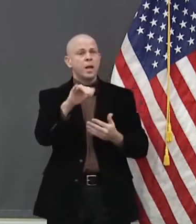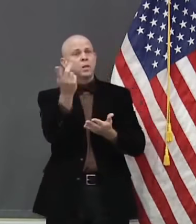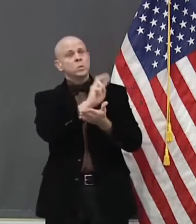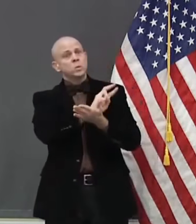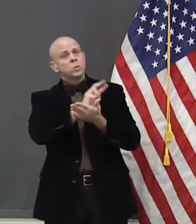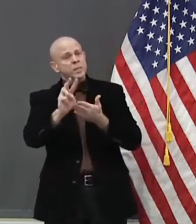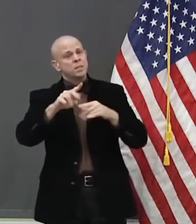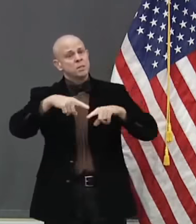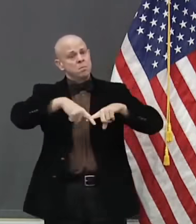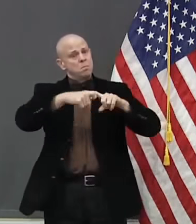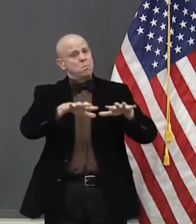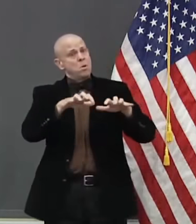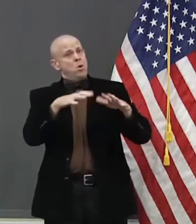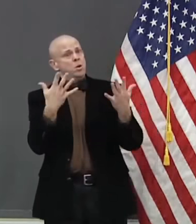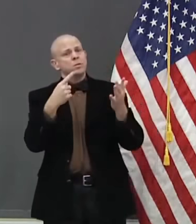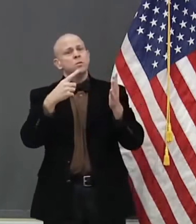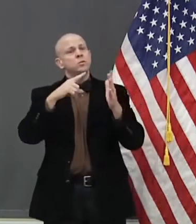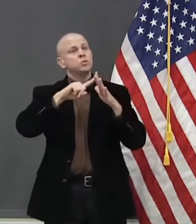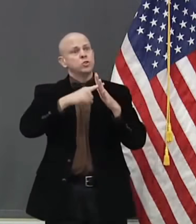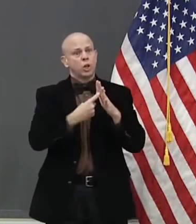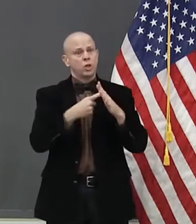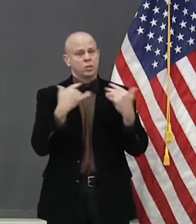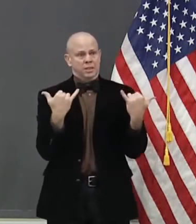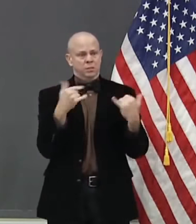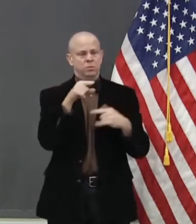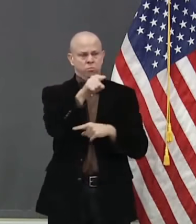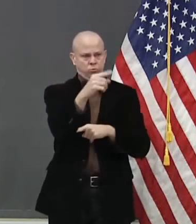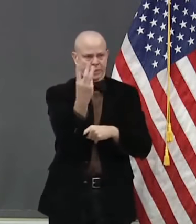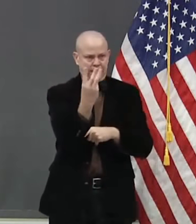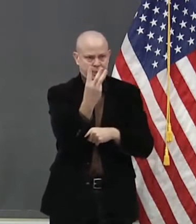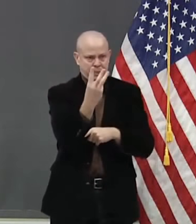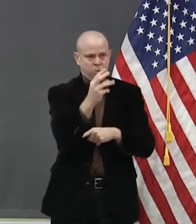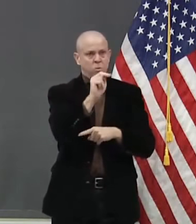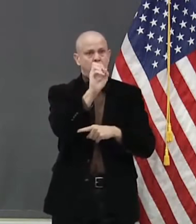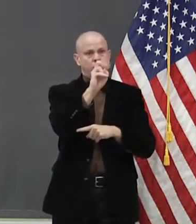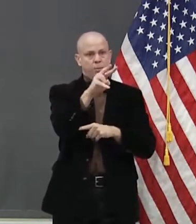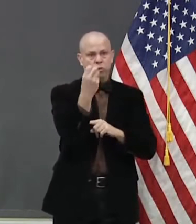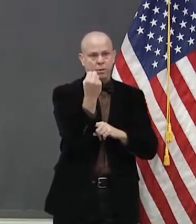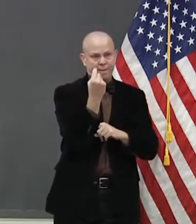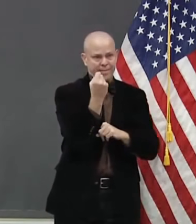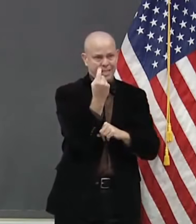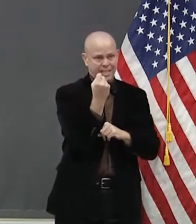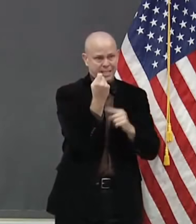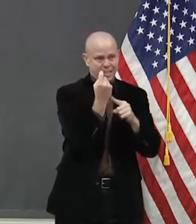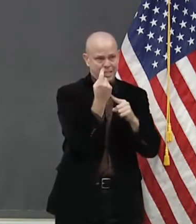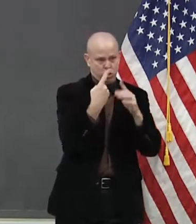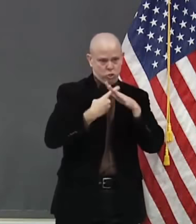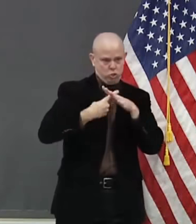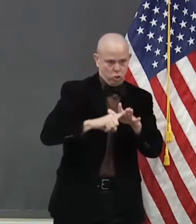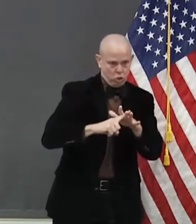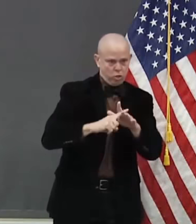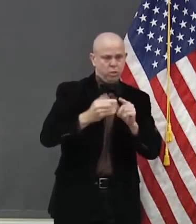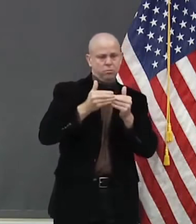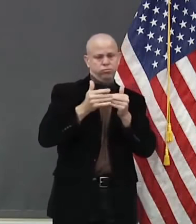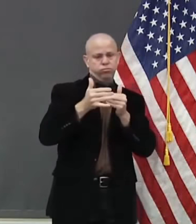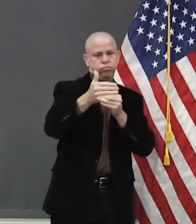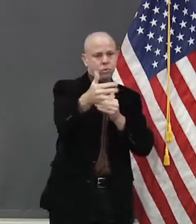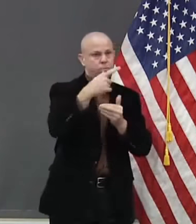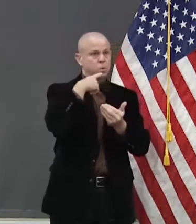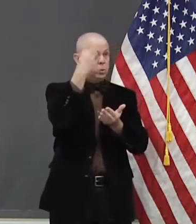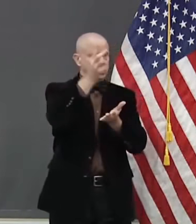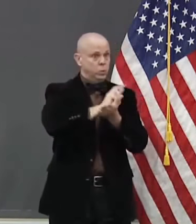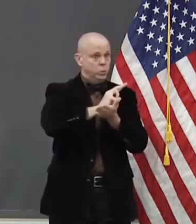into effect this coming Wednesday, November 11th, and continuing through Wednesday,